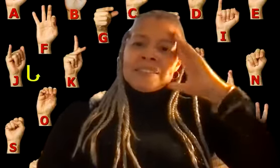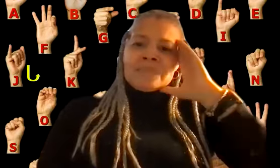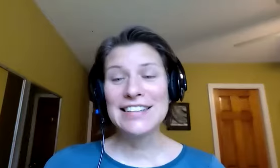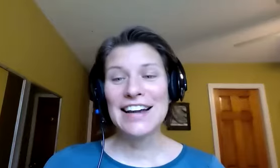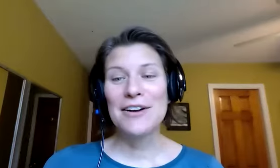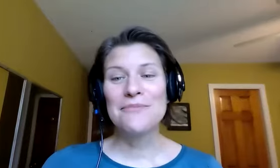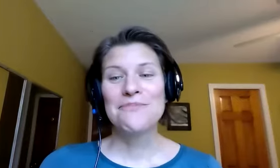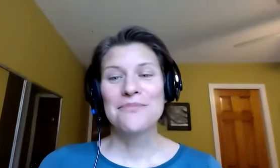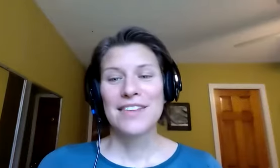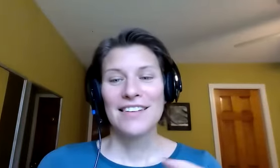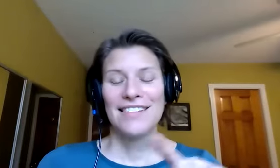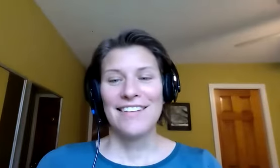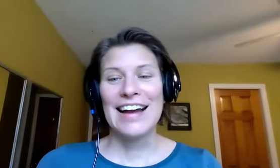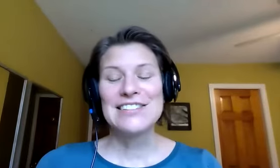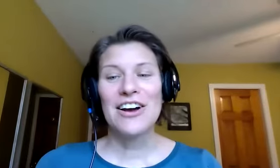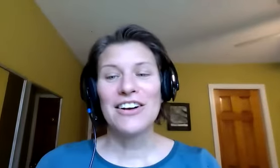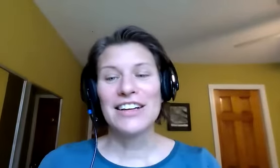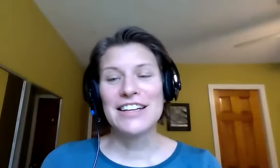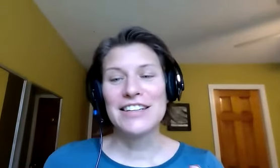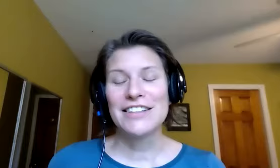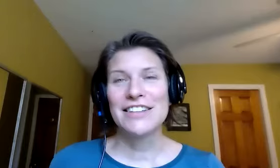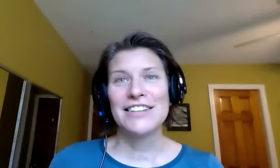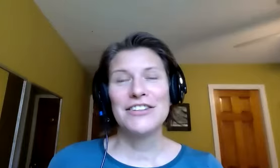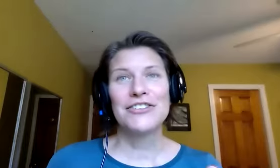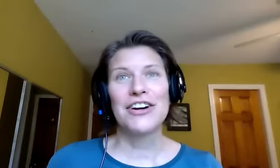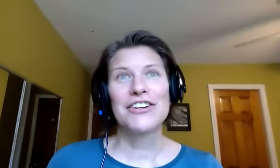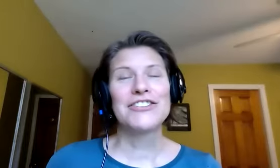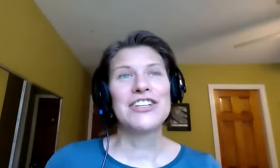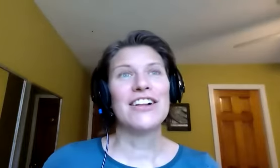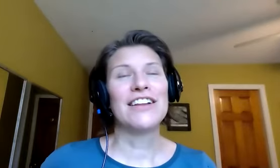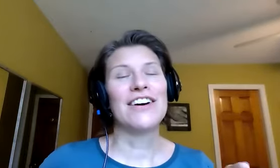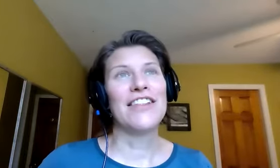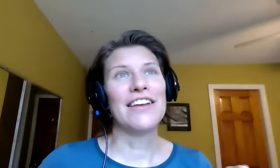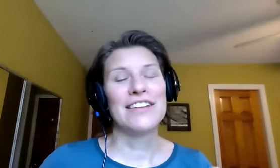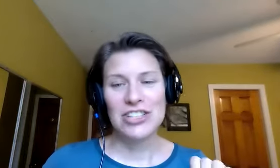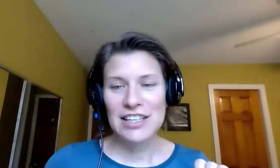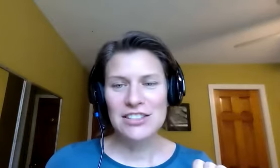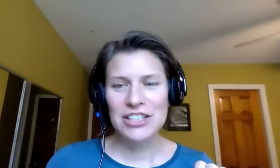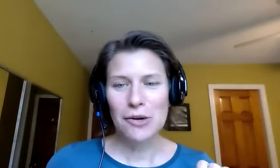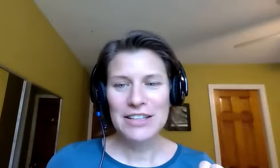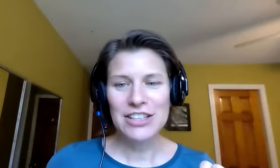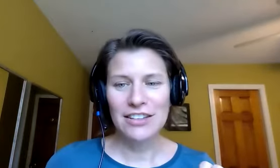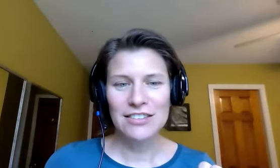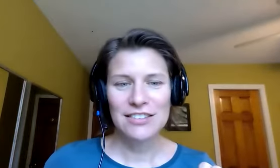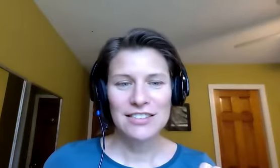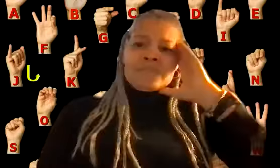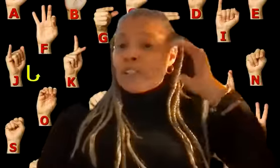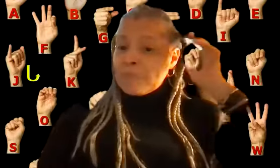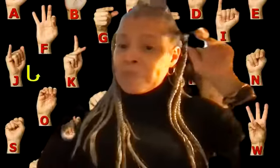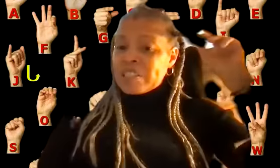did, um, I saw, uh, your daughter shell on the, she does, does she go by shell? No, her name is D